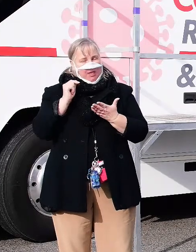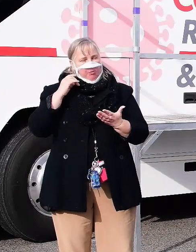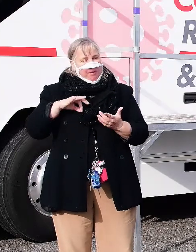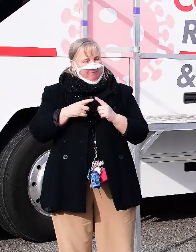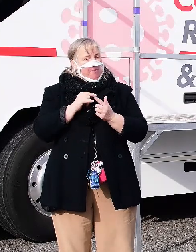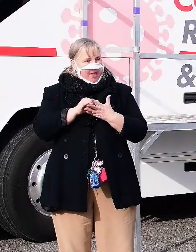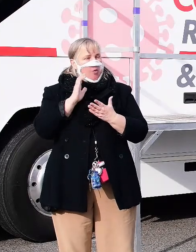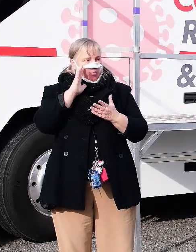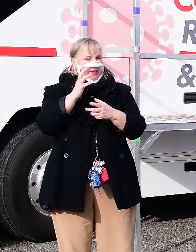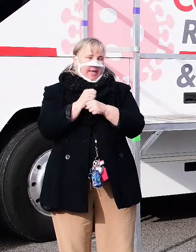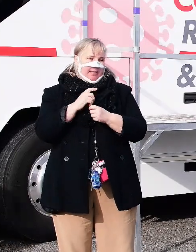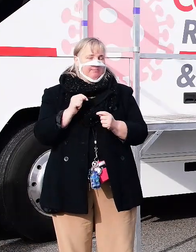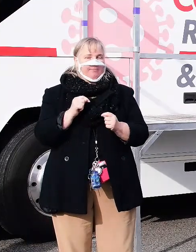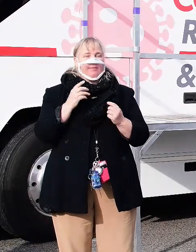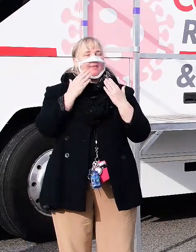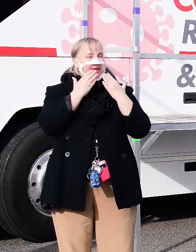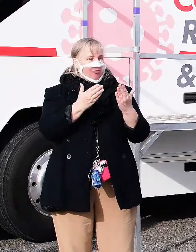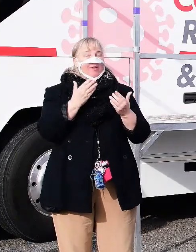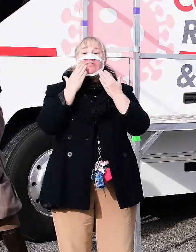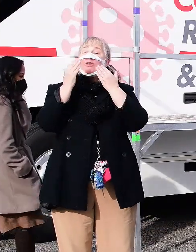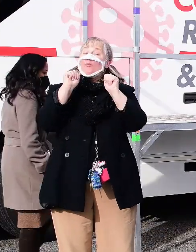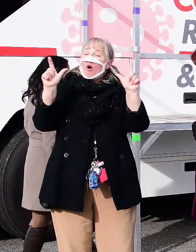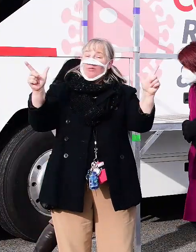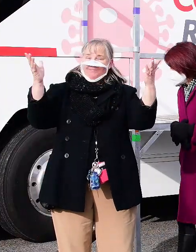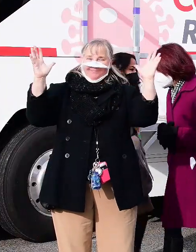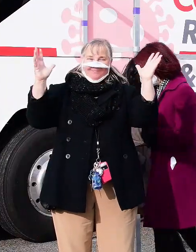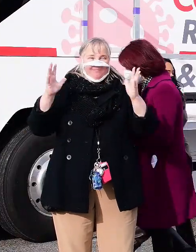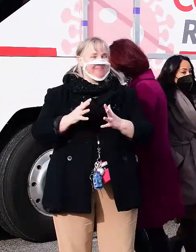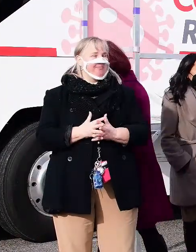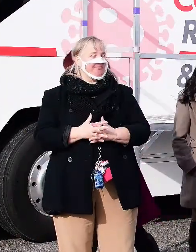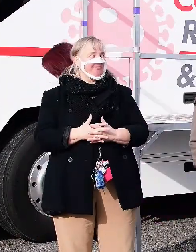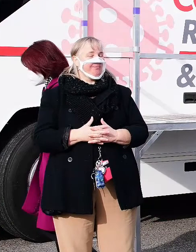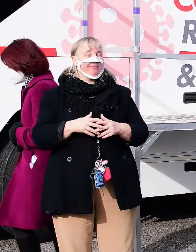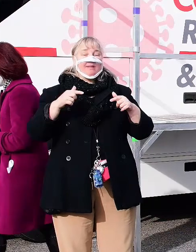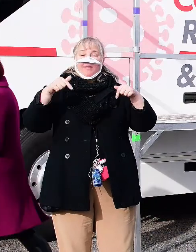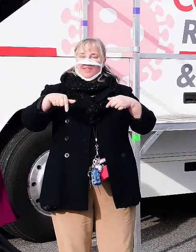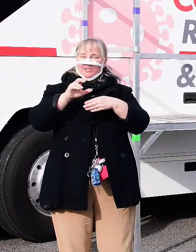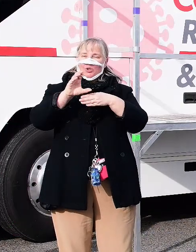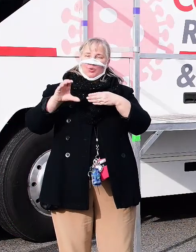Thank you. Thank you all. And this